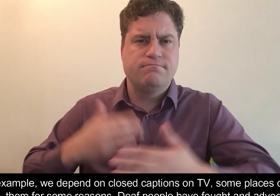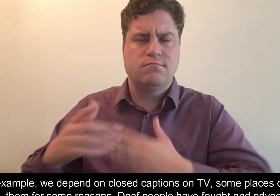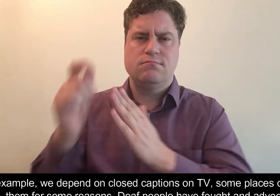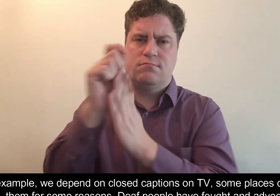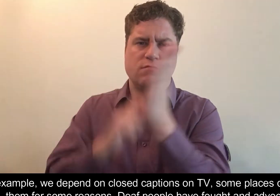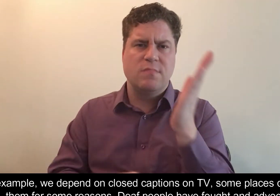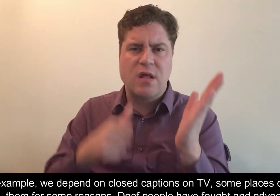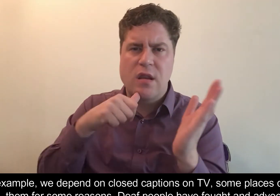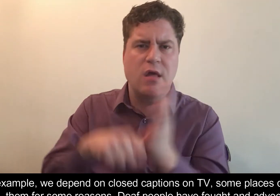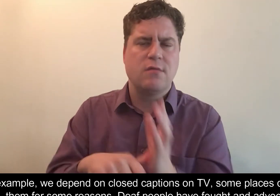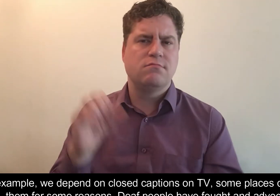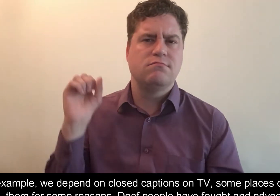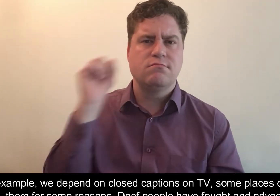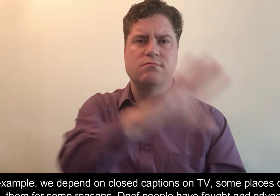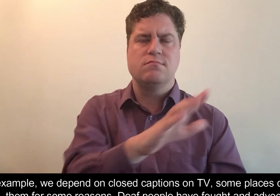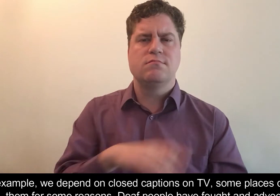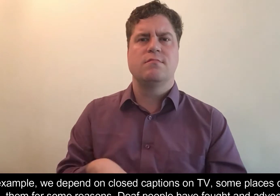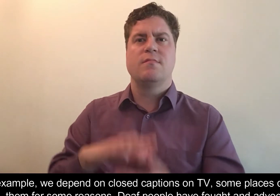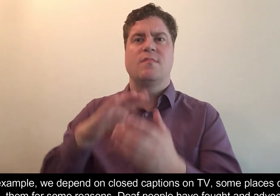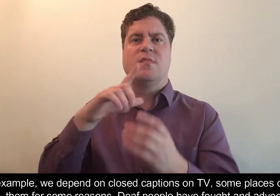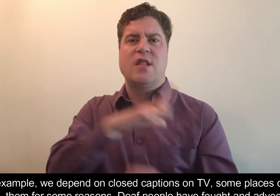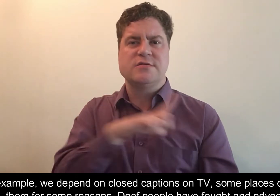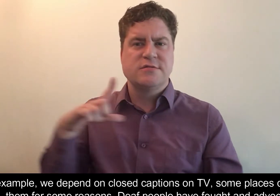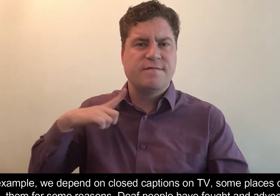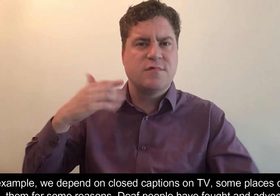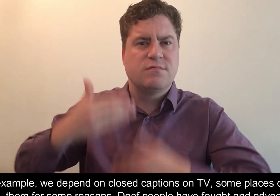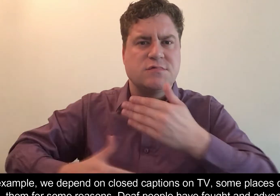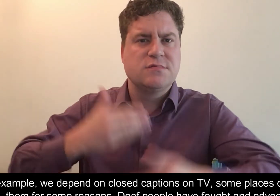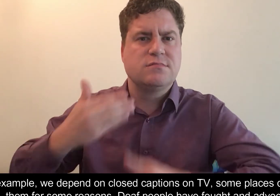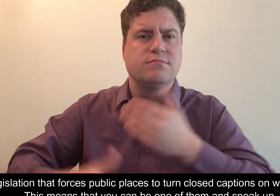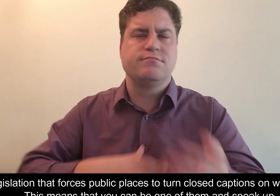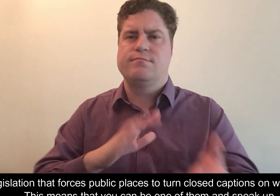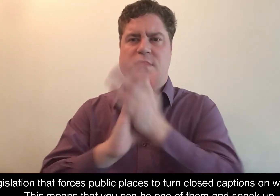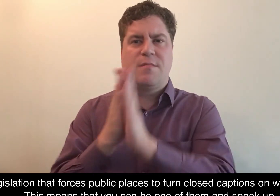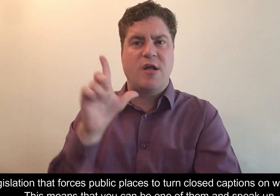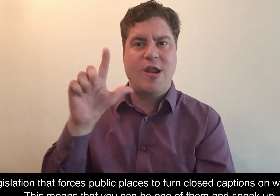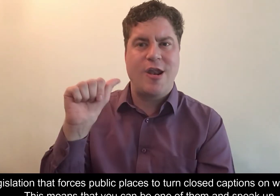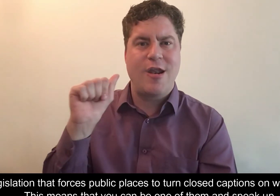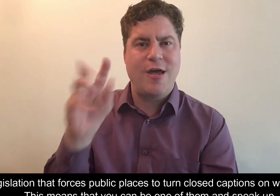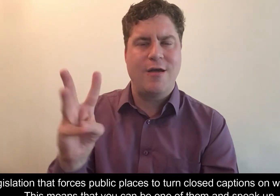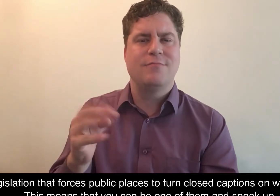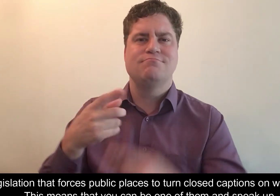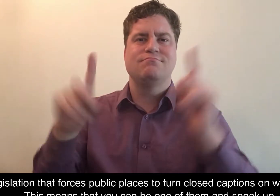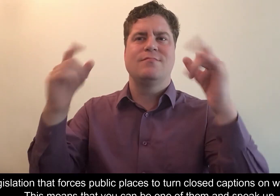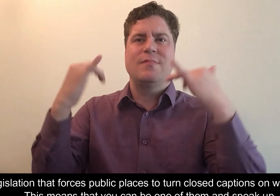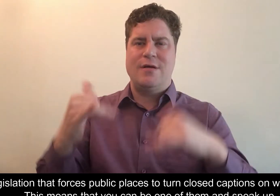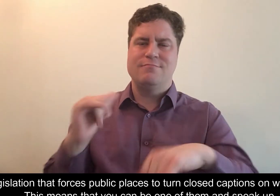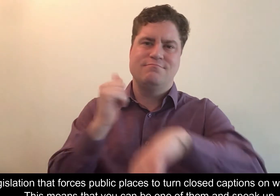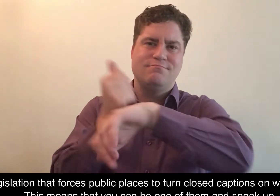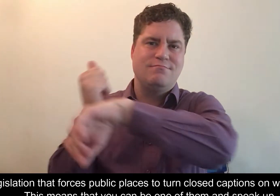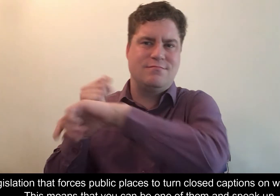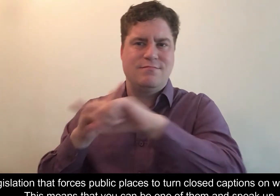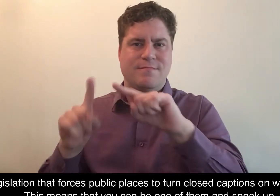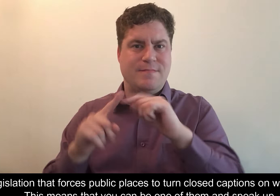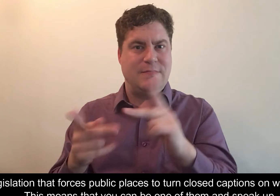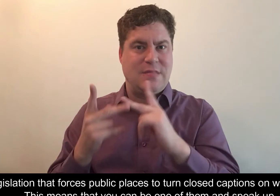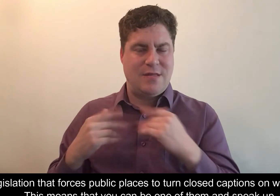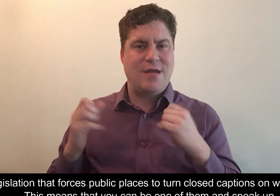And some people, should believe in themselves. Write a letter, send it to the legislature, and it